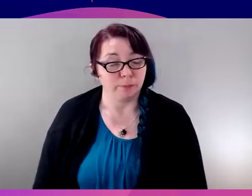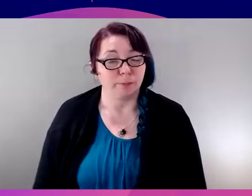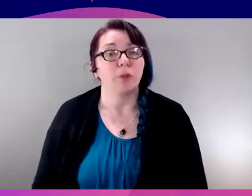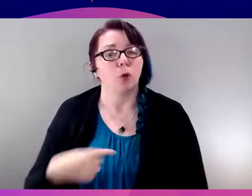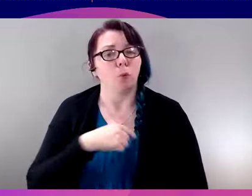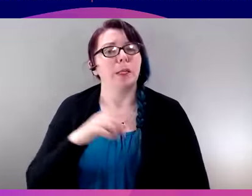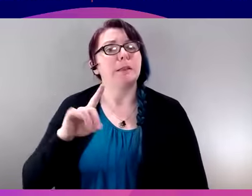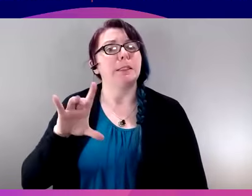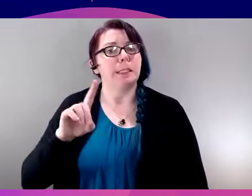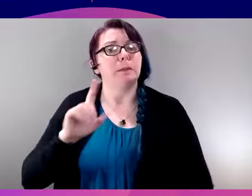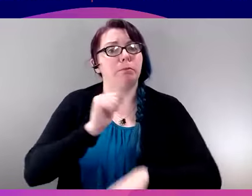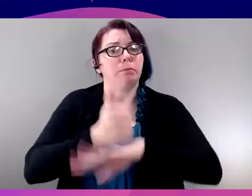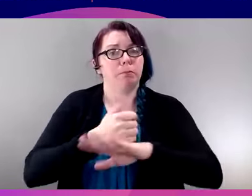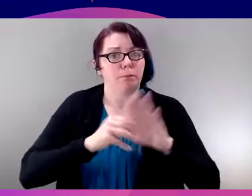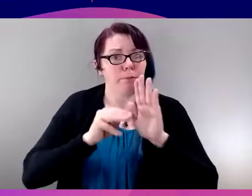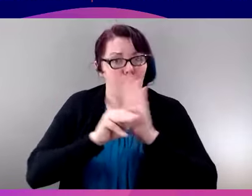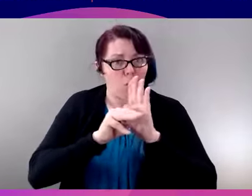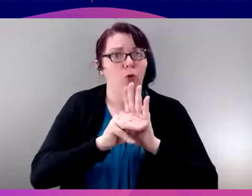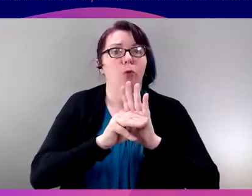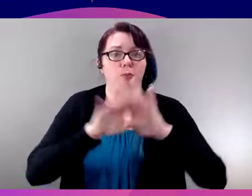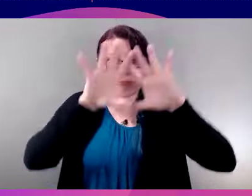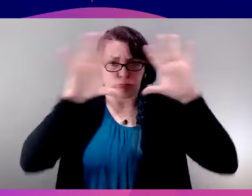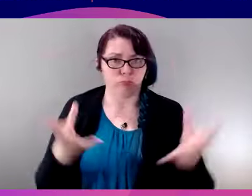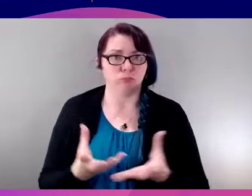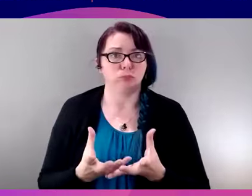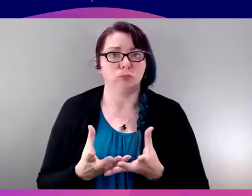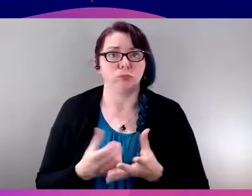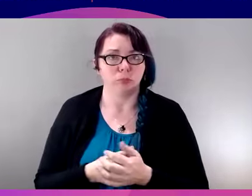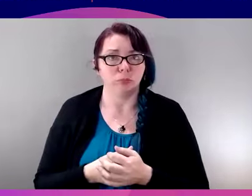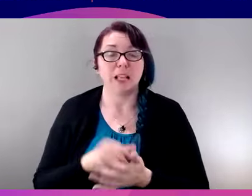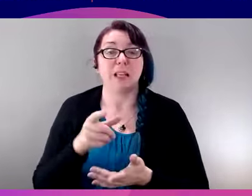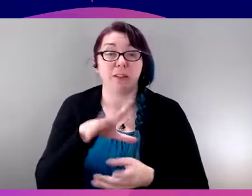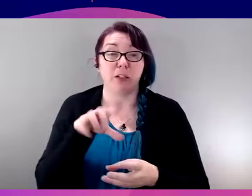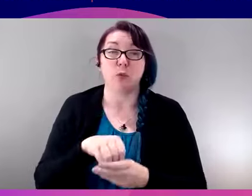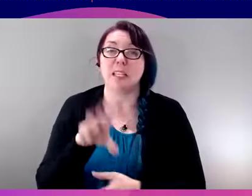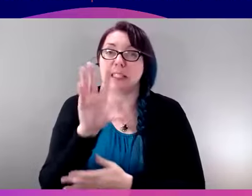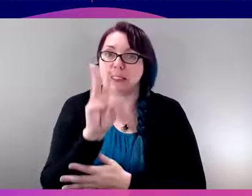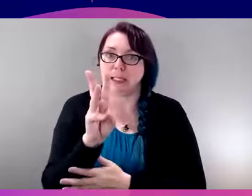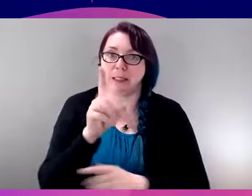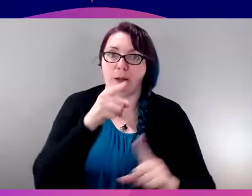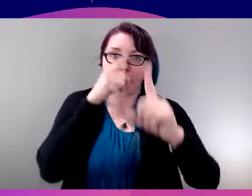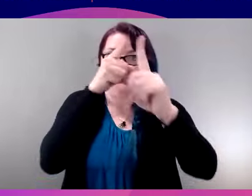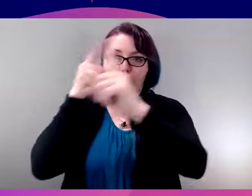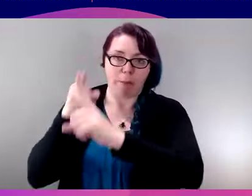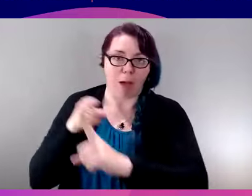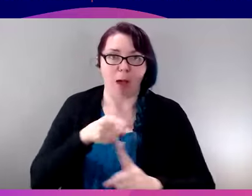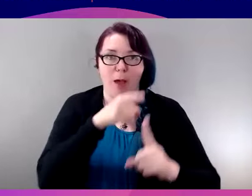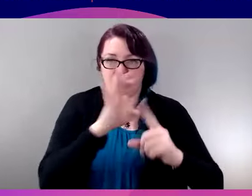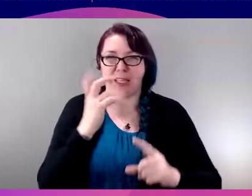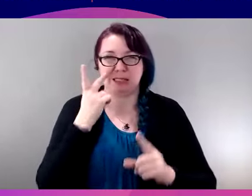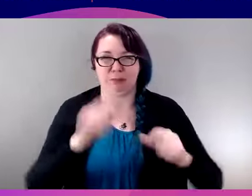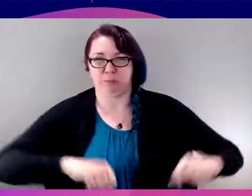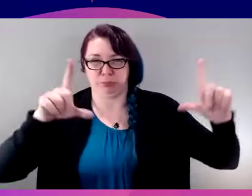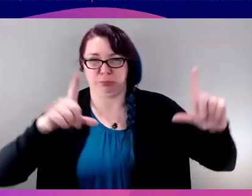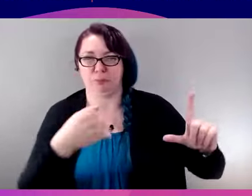which resulted in creating a model with 6 building blocks, which is shown here and is called the Act to